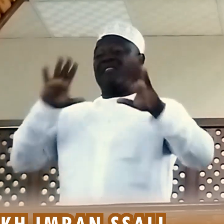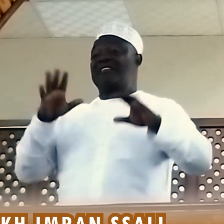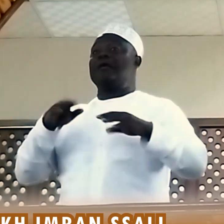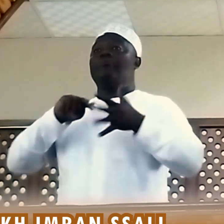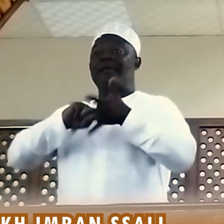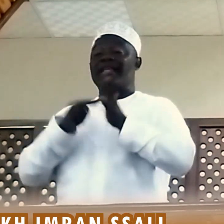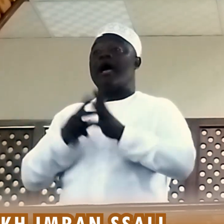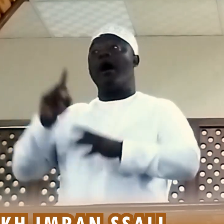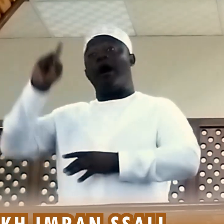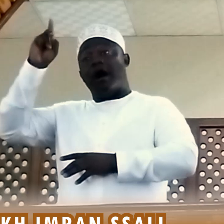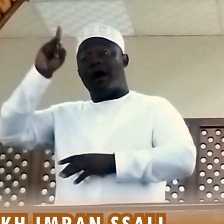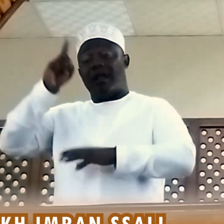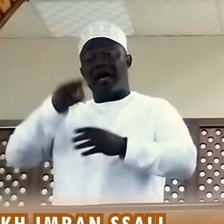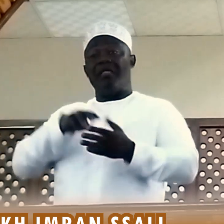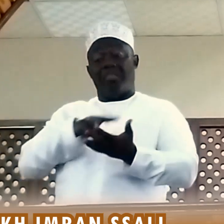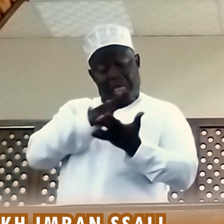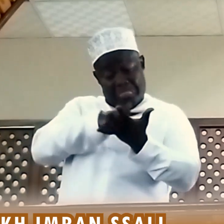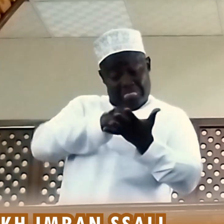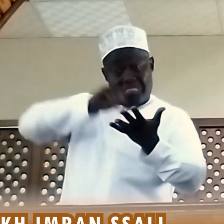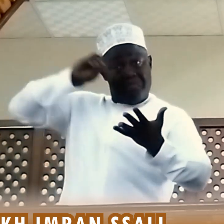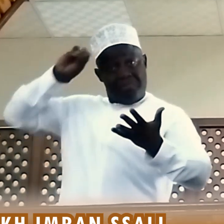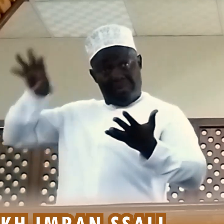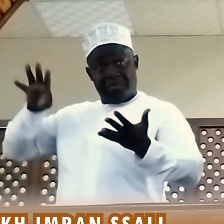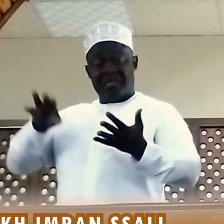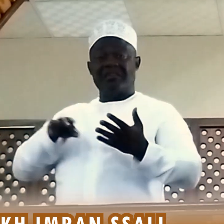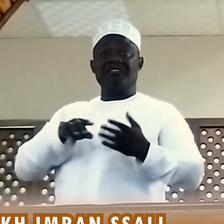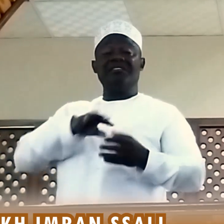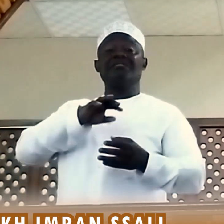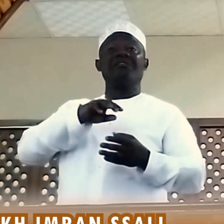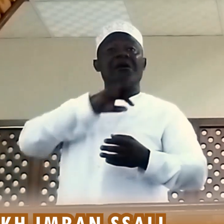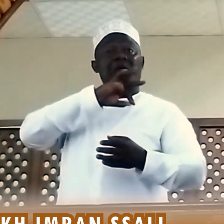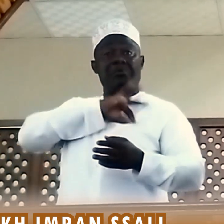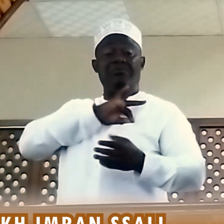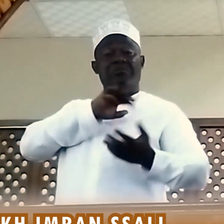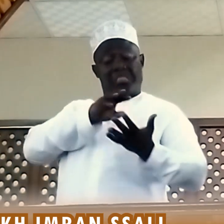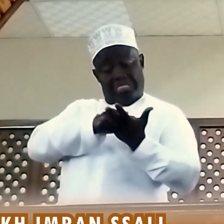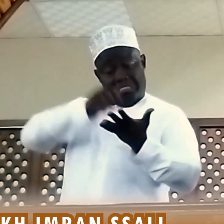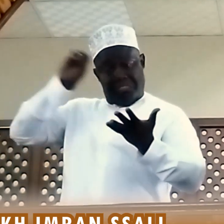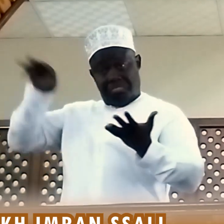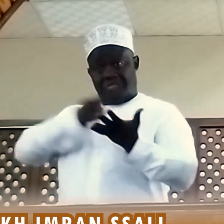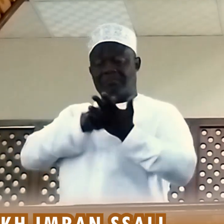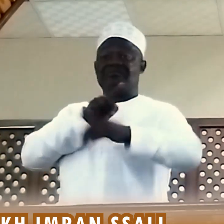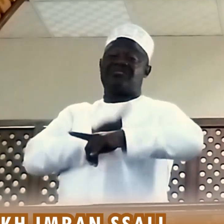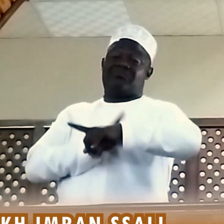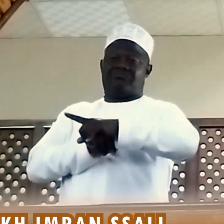baraka, ajja baraka mu biseera by'omuntu.